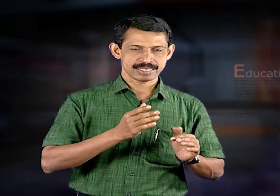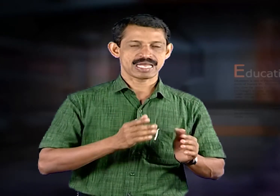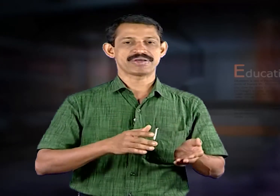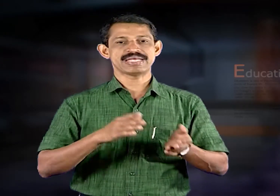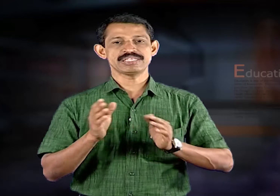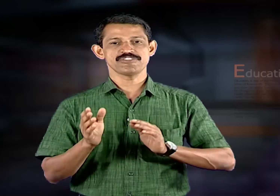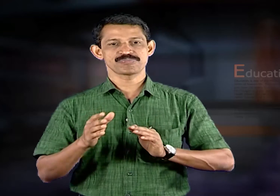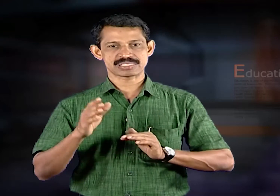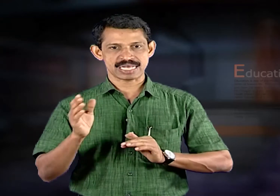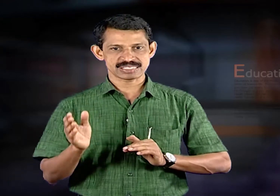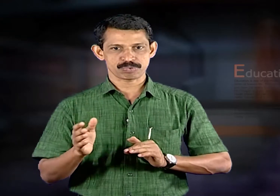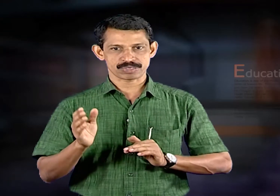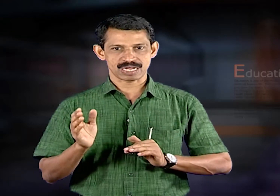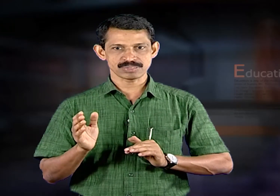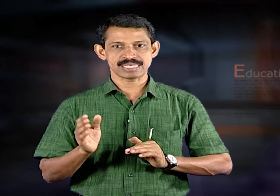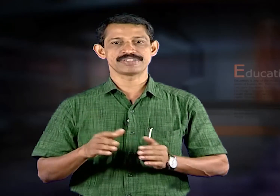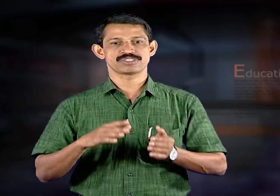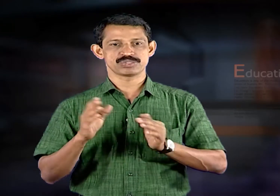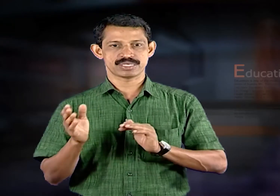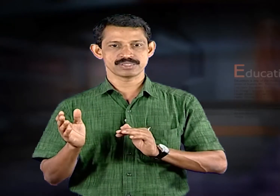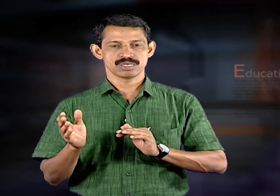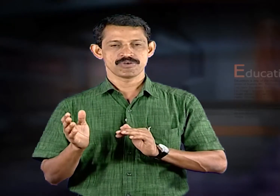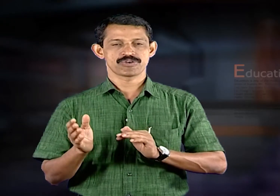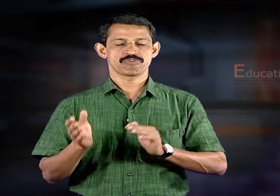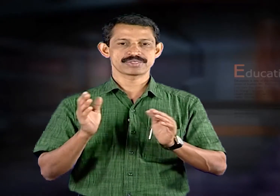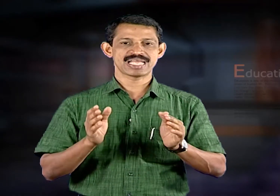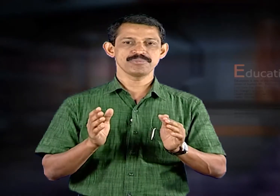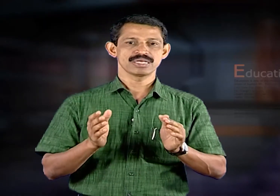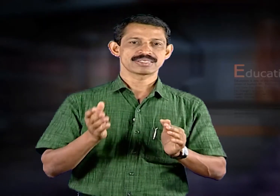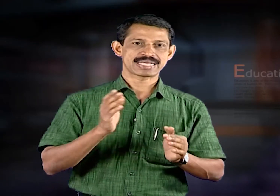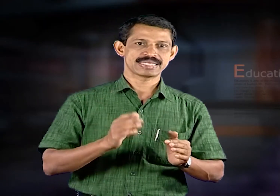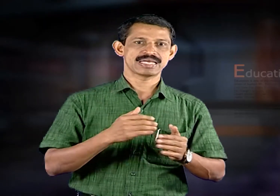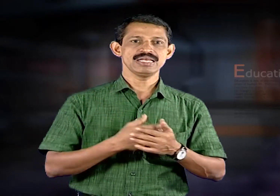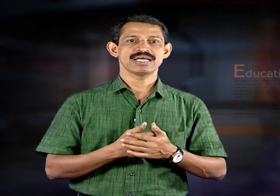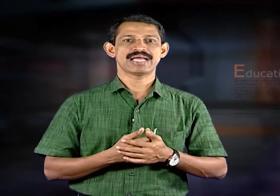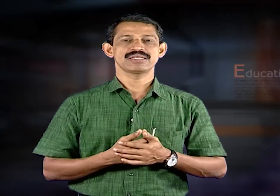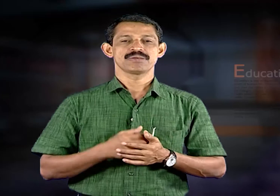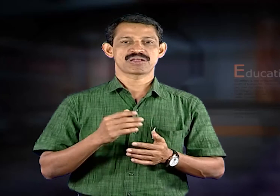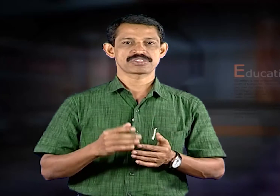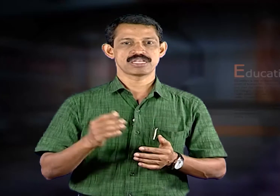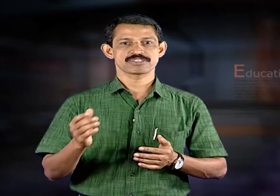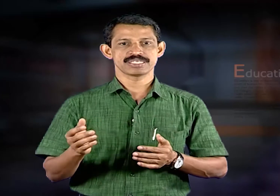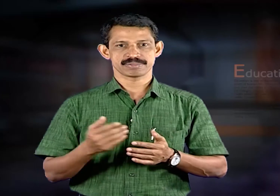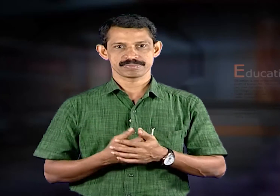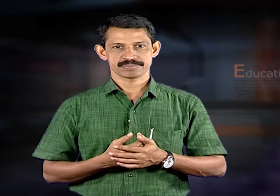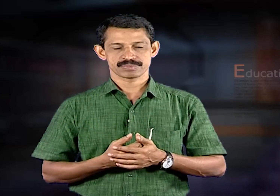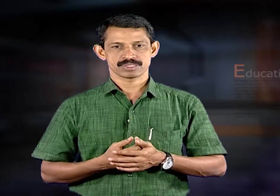a variety of specialized programs and institutions for full-time technical and professional training.